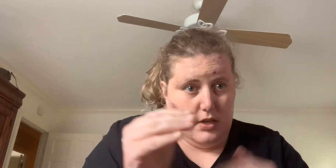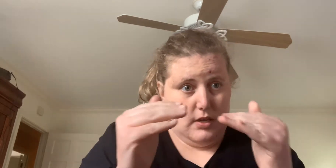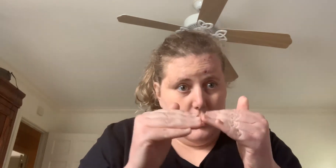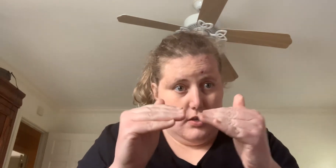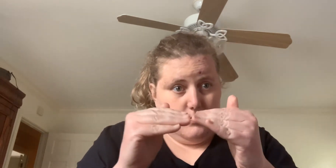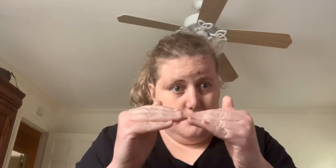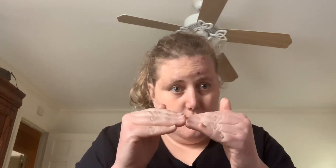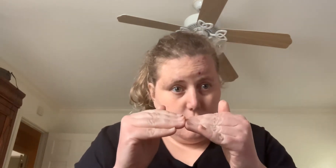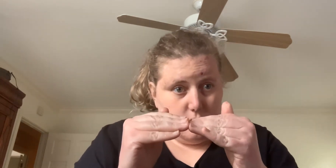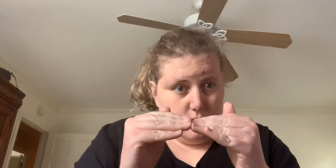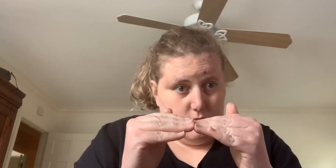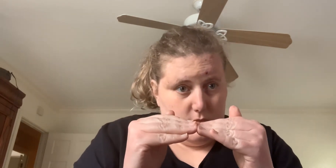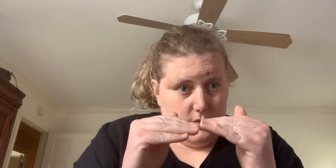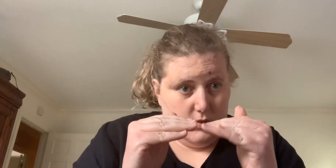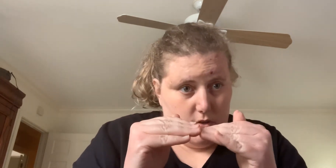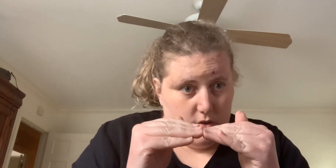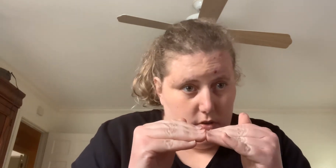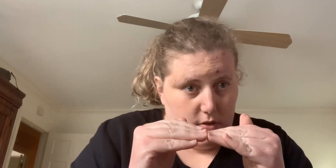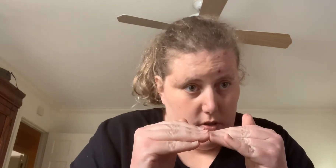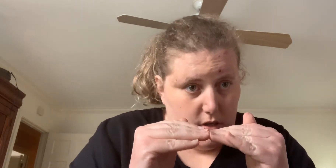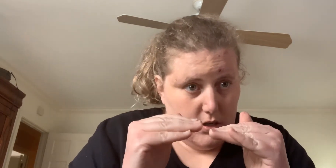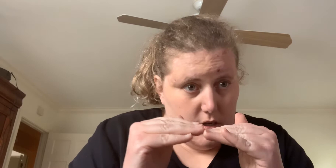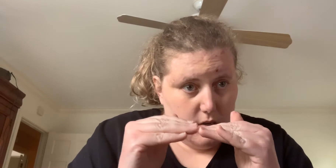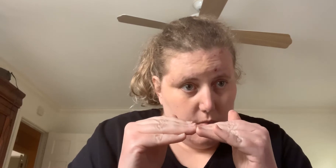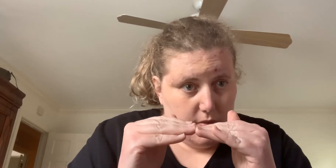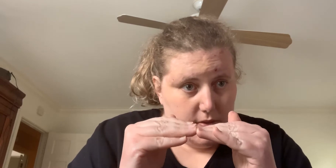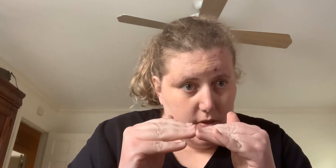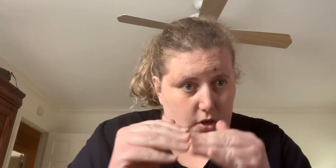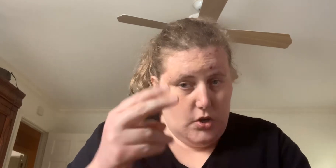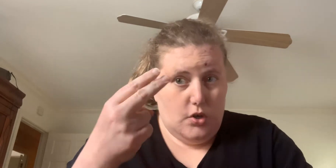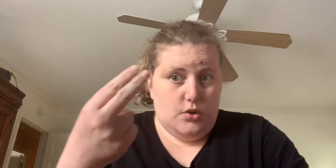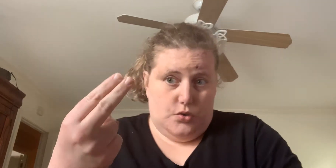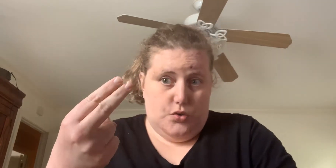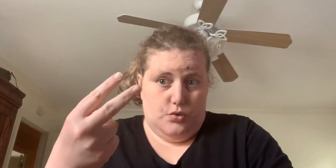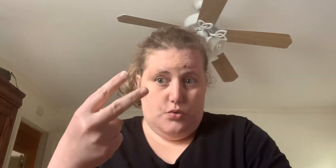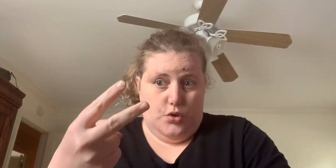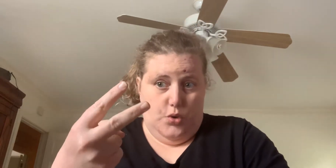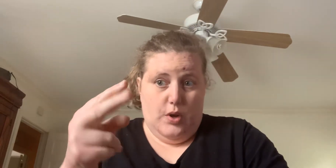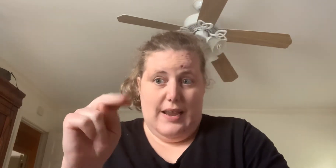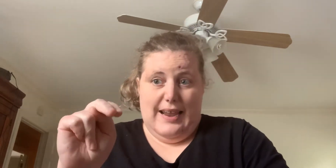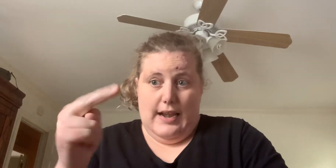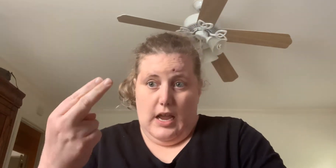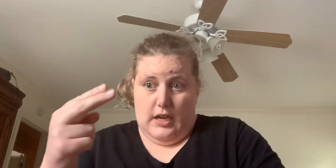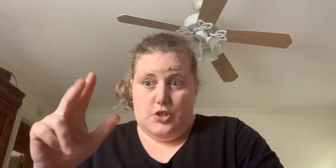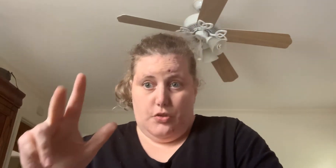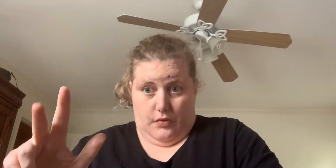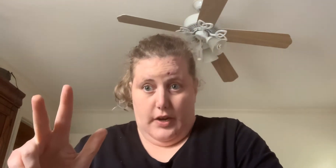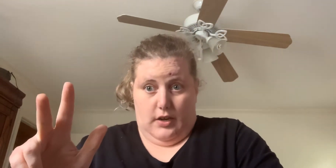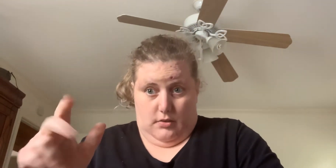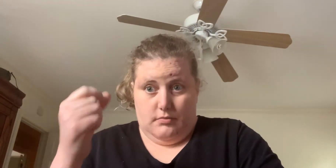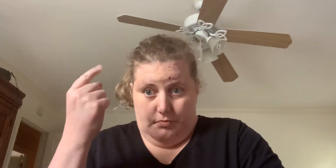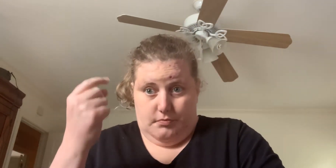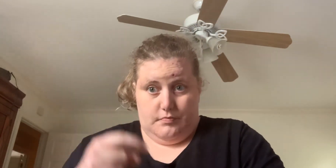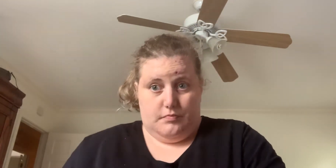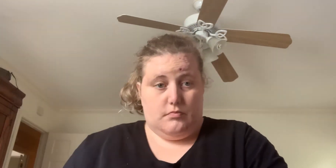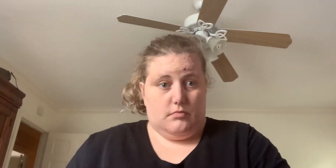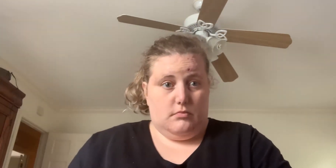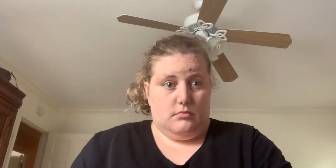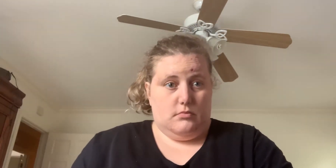hydrogen that reacts with nitrogen, how many ammonias are produced? So that gives us, we have